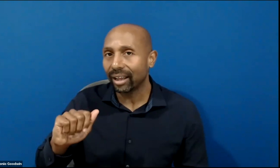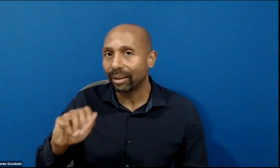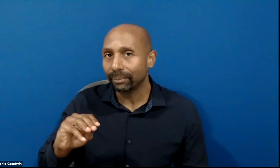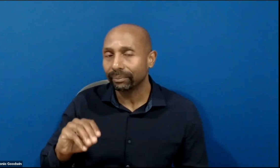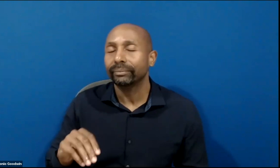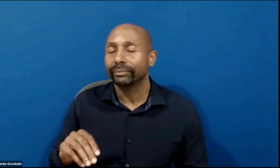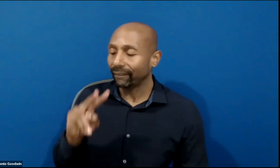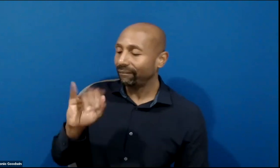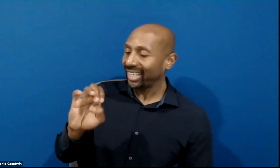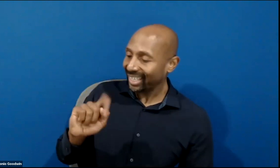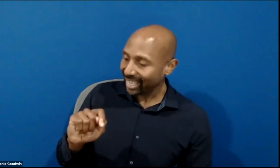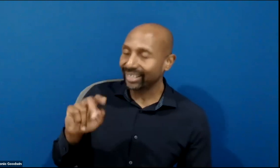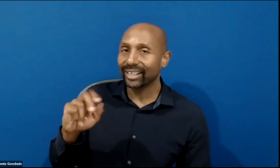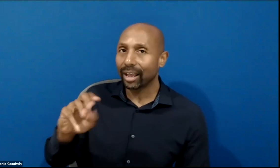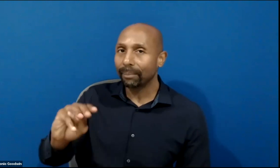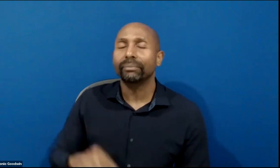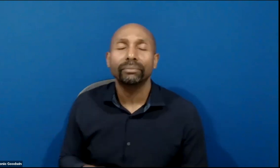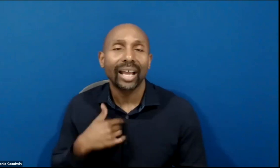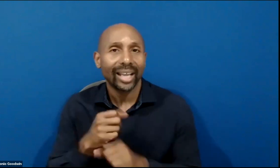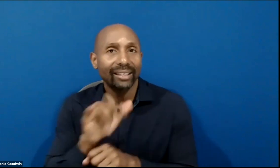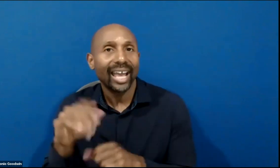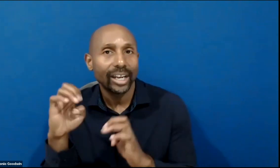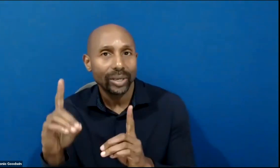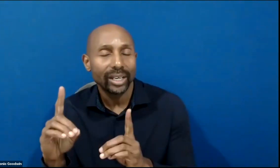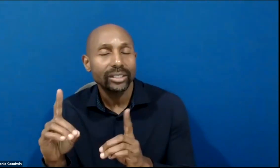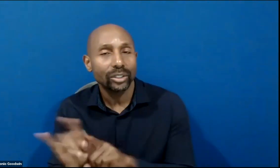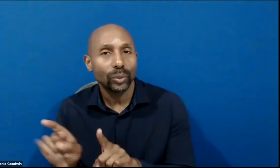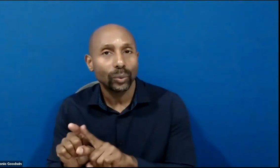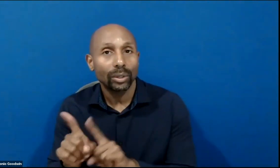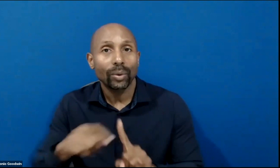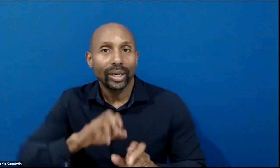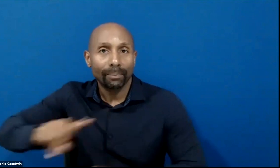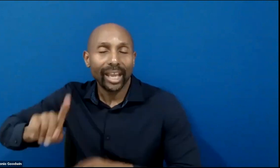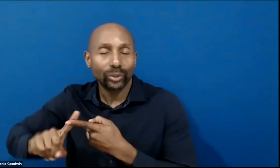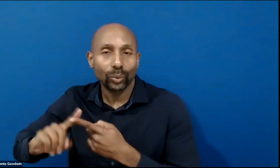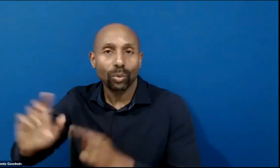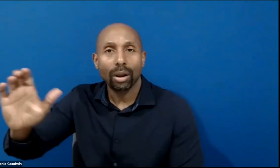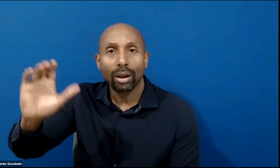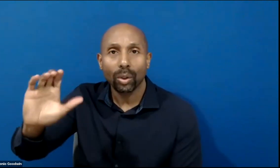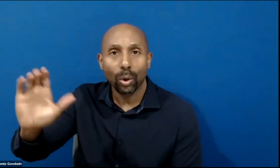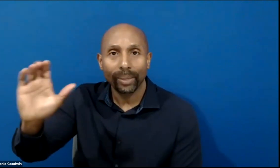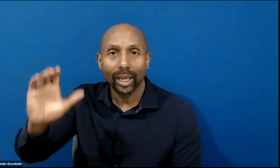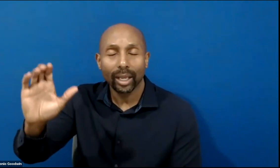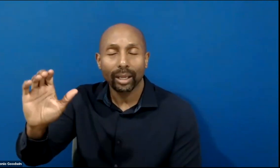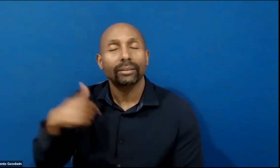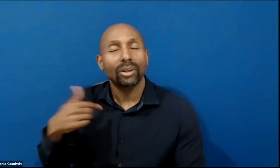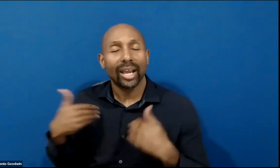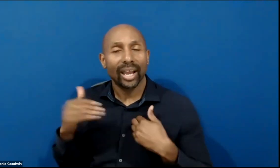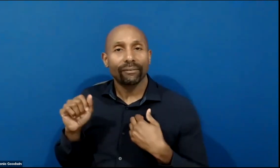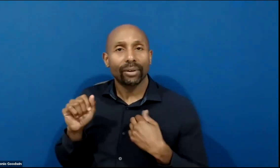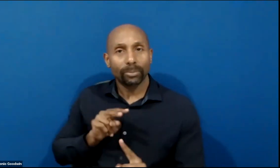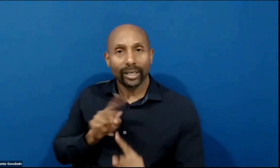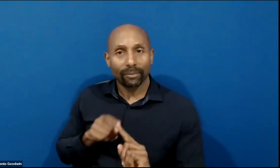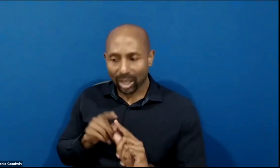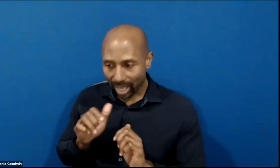led me, when I came back to Colombia, to have a perspective of how things could and should be done